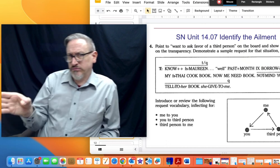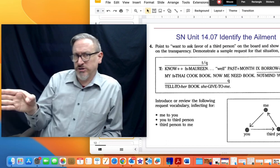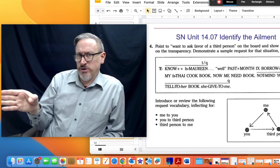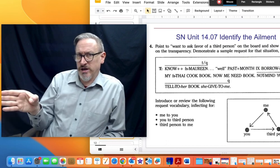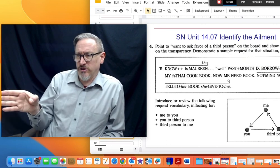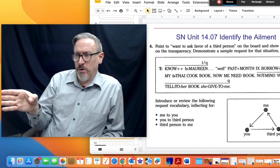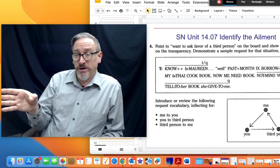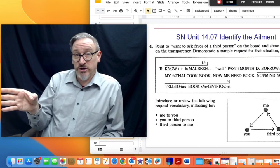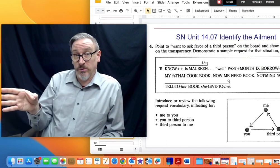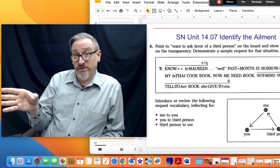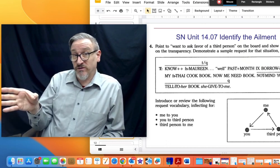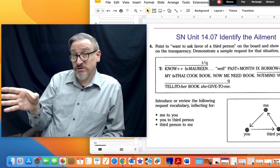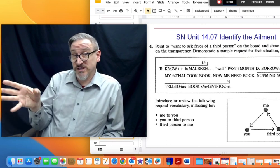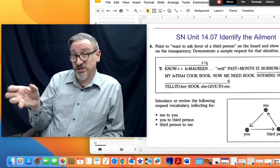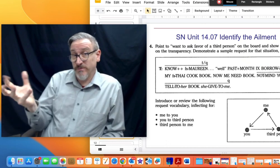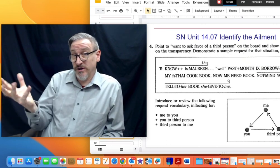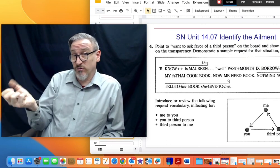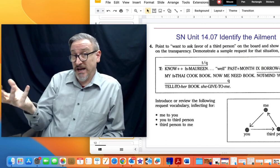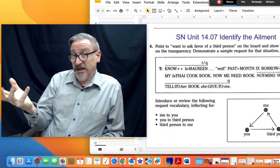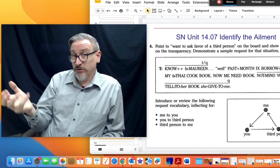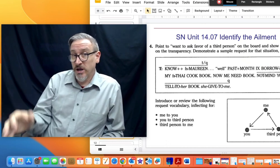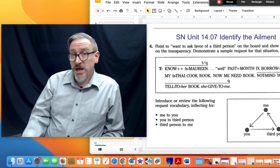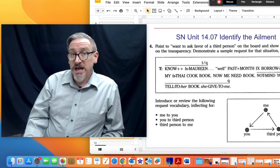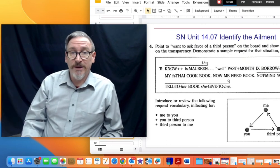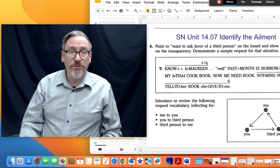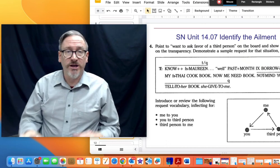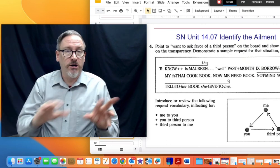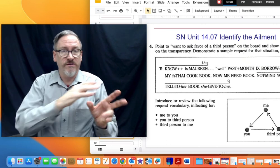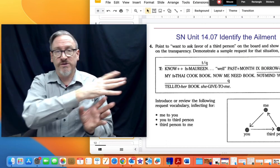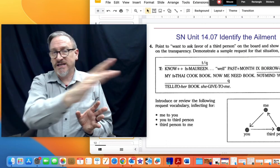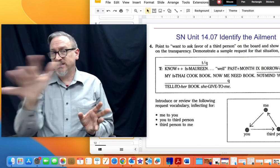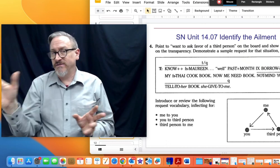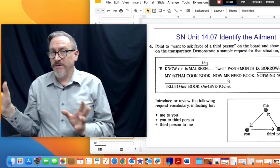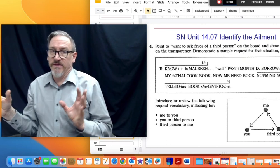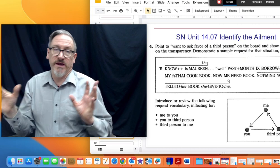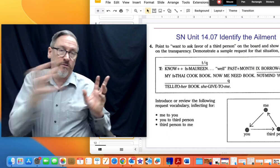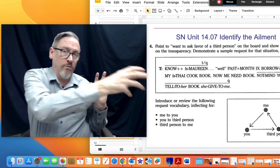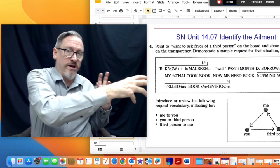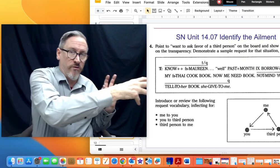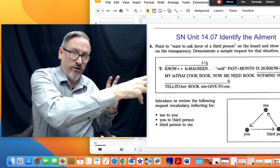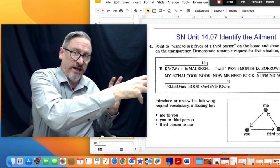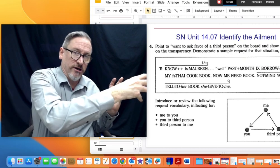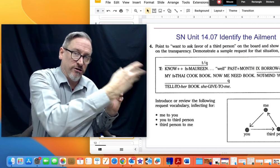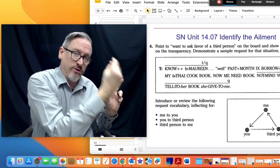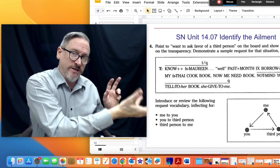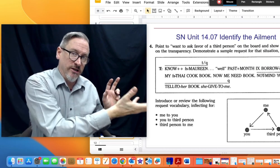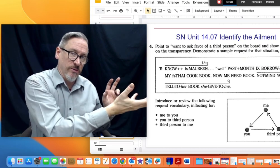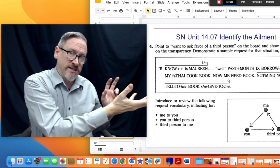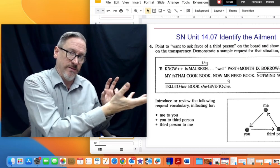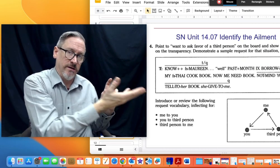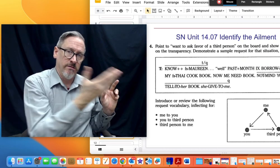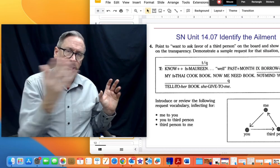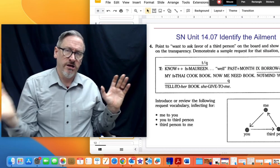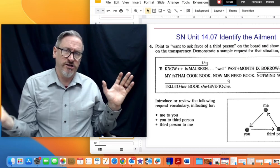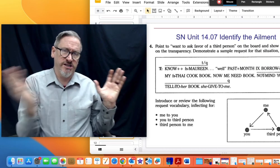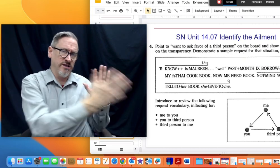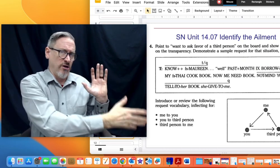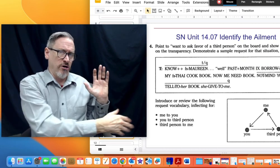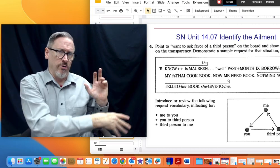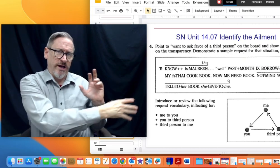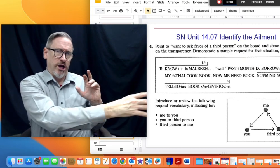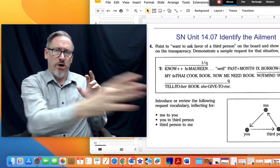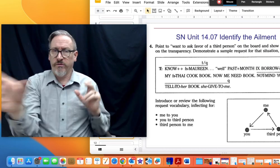up so that the one we deal with first is going to be right here. It'd be really hard if you set stuff up and then went over here to deal with something. Just